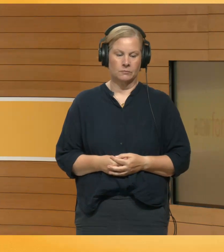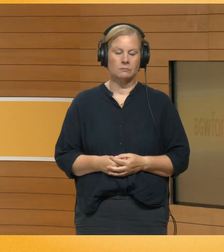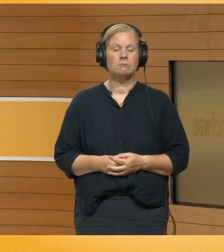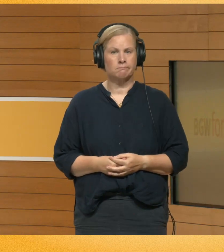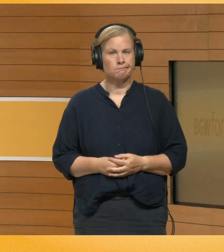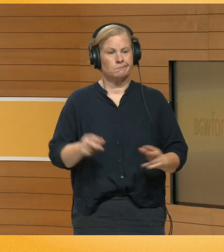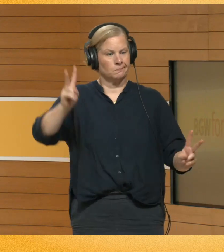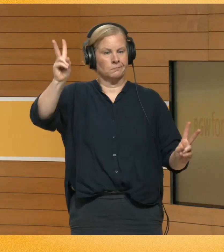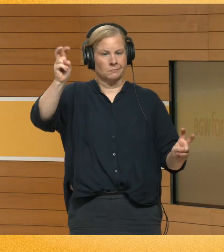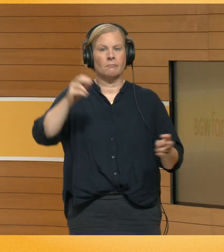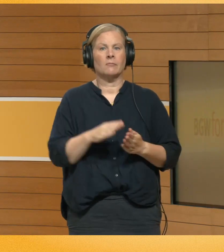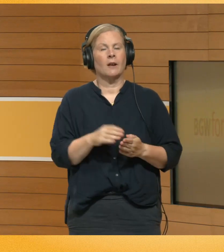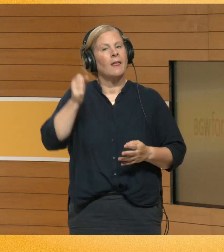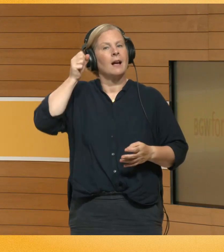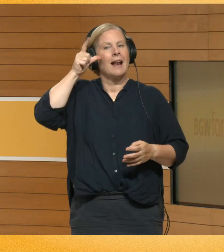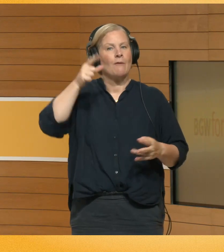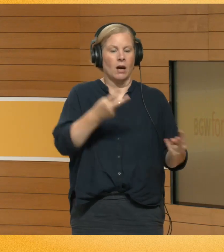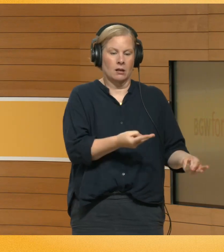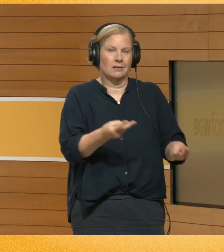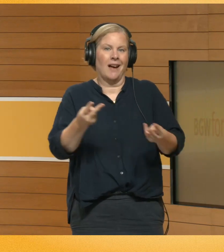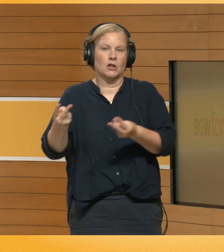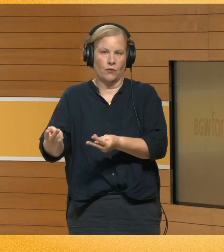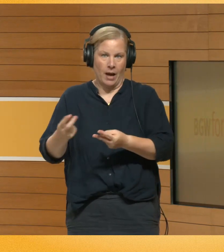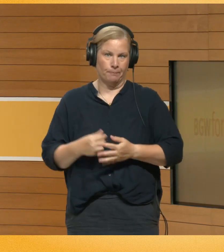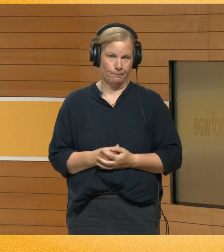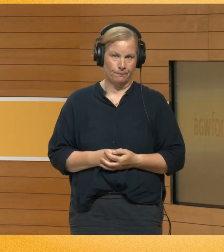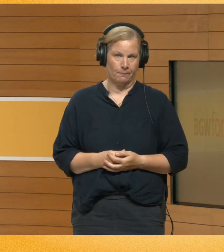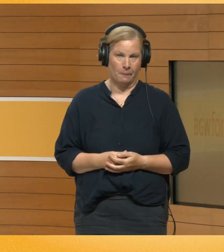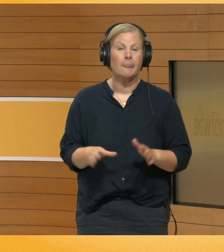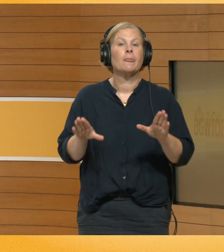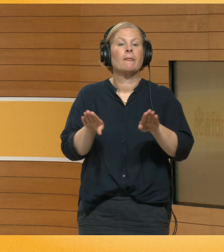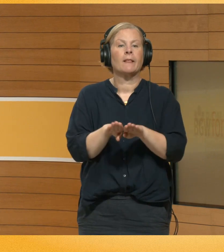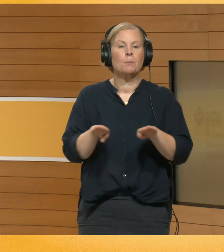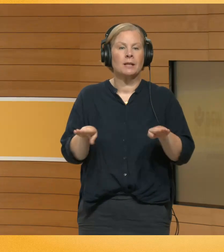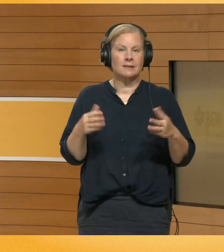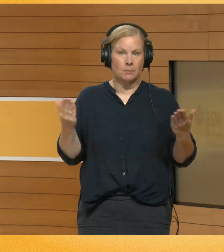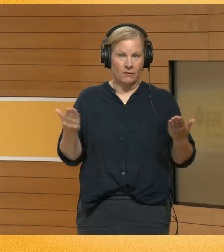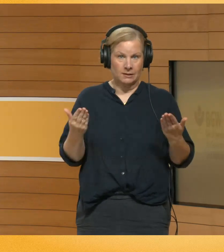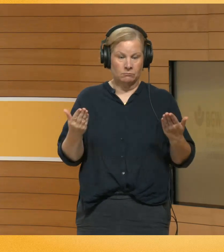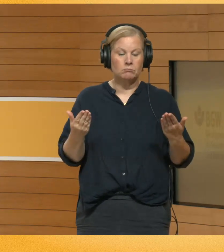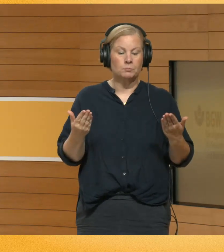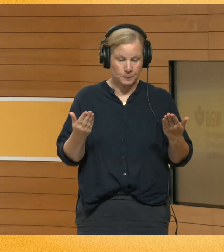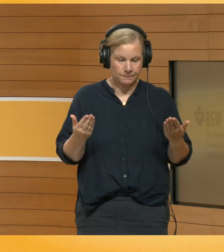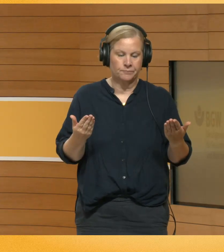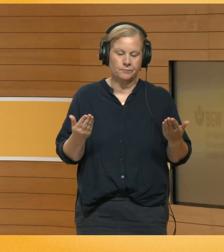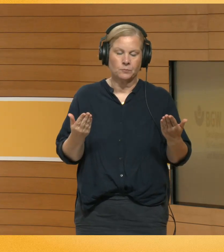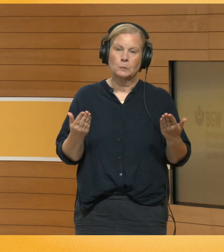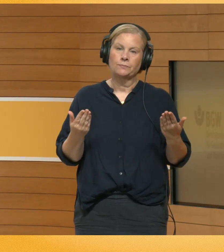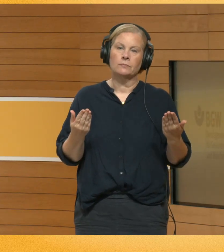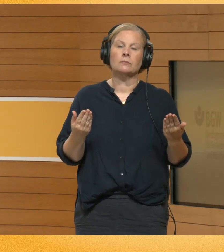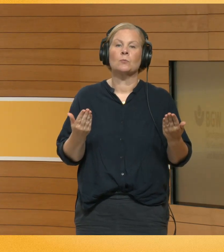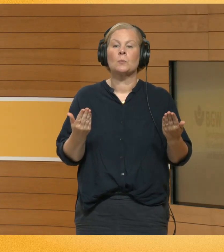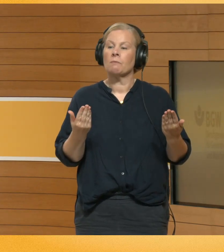So we have called it the clever transfer. This is a principle, as I said, that builds up